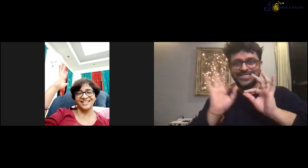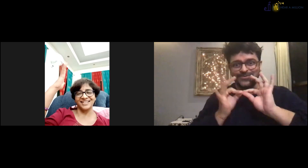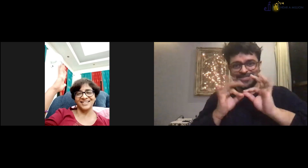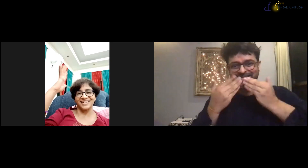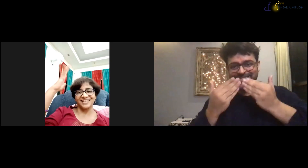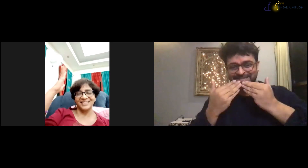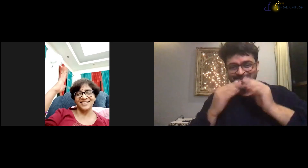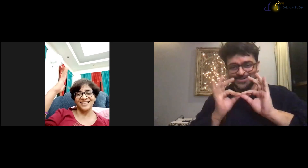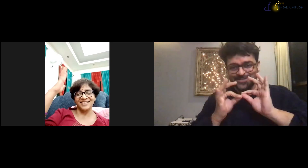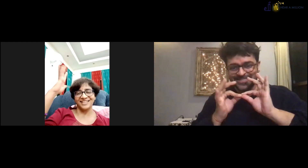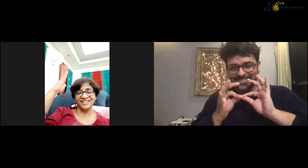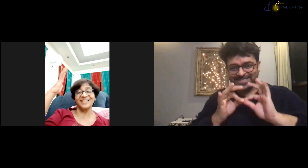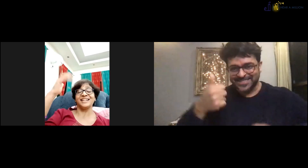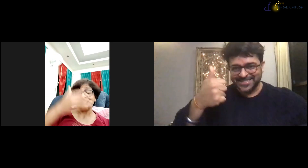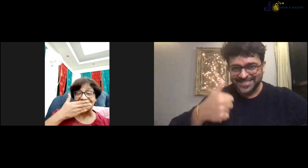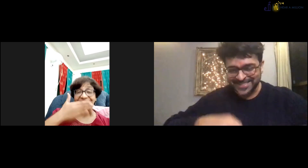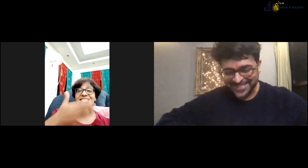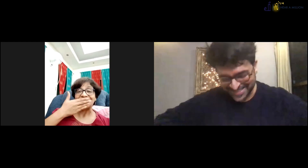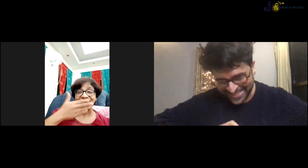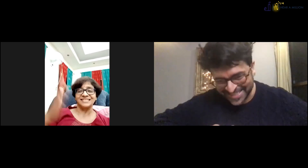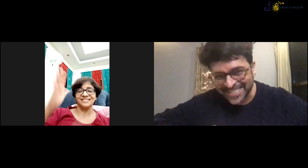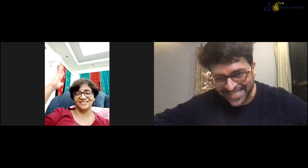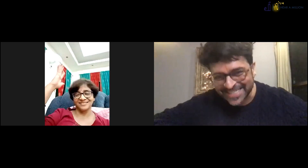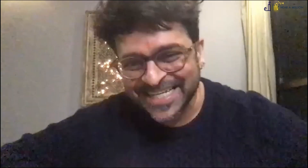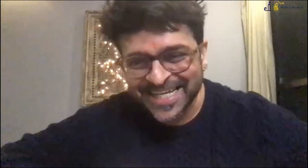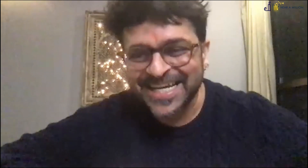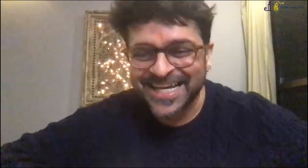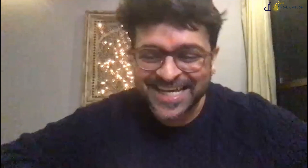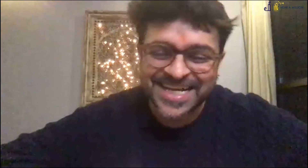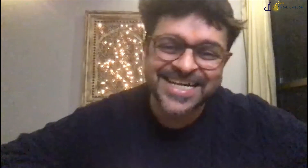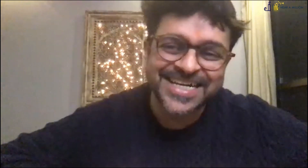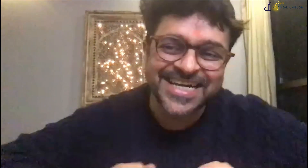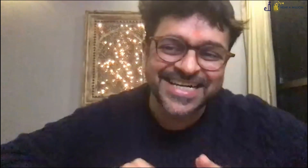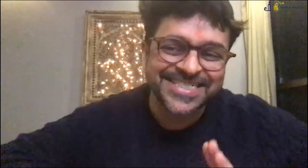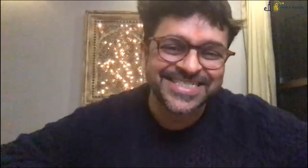Oh, thank you, interpreters. Thank you, interpreters.